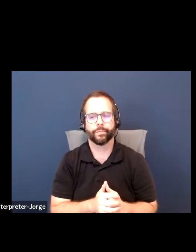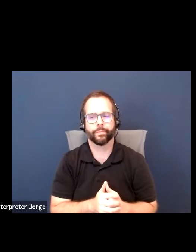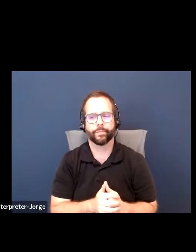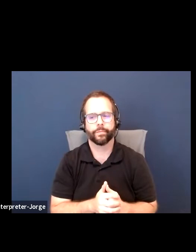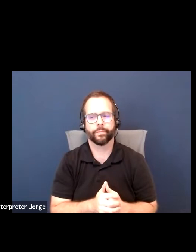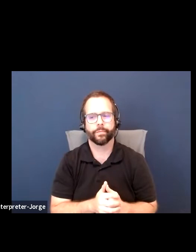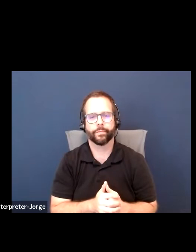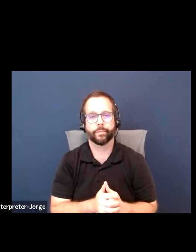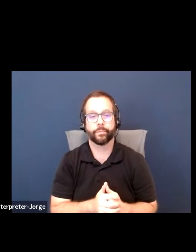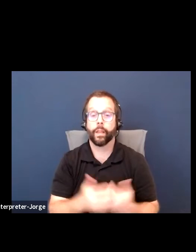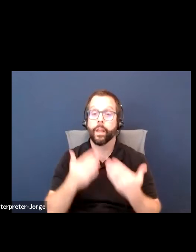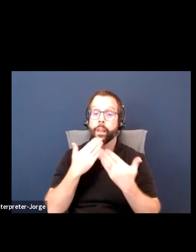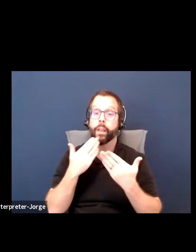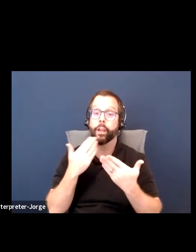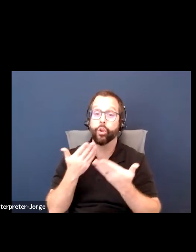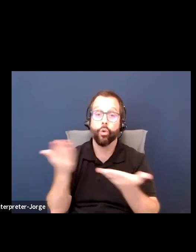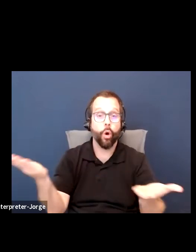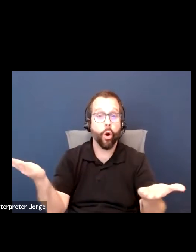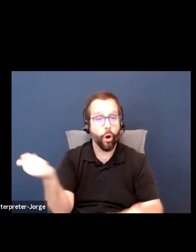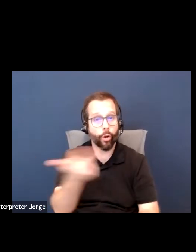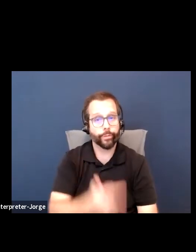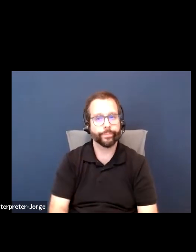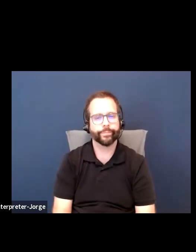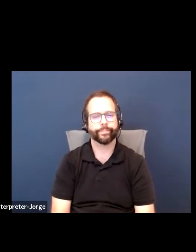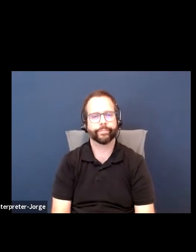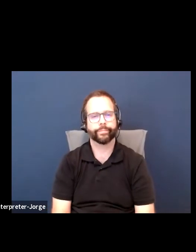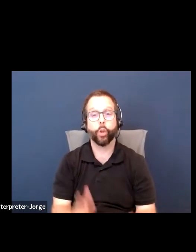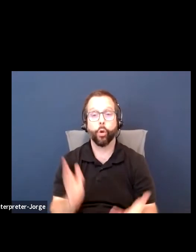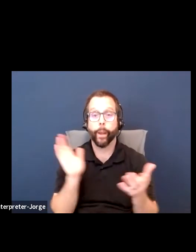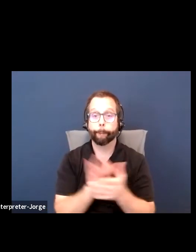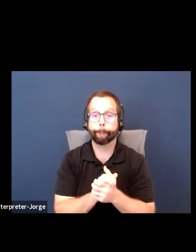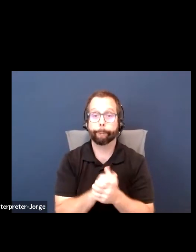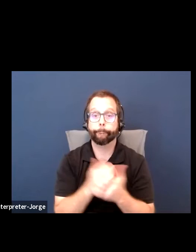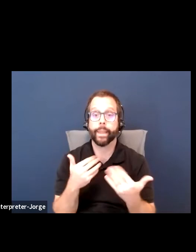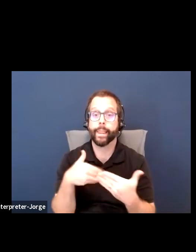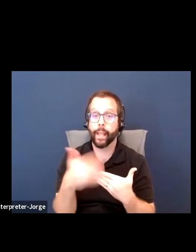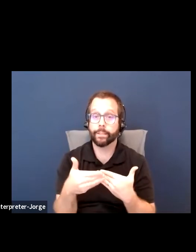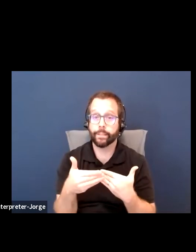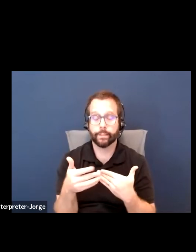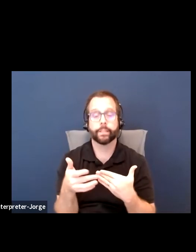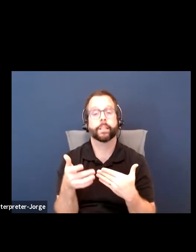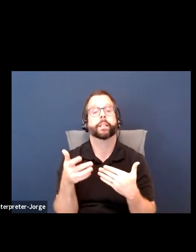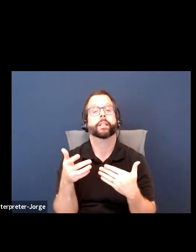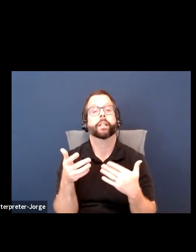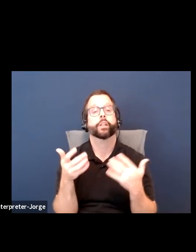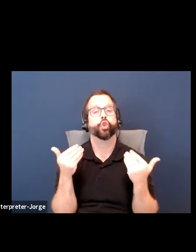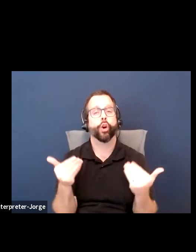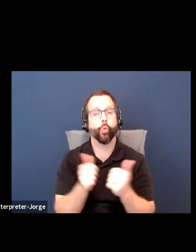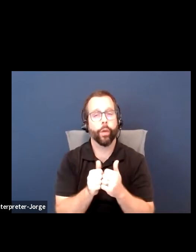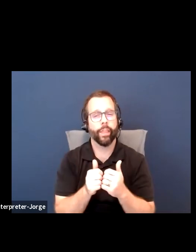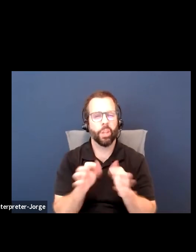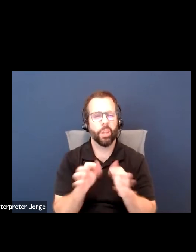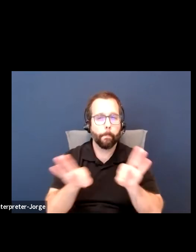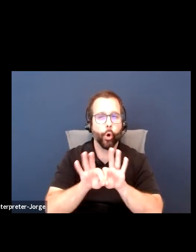So thank you all. All righty. Up next, let's do some of the important